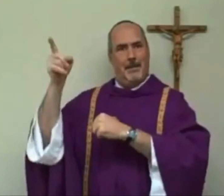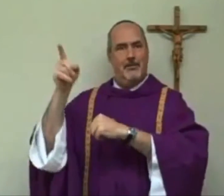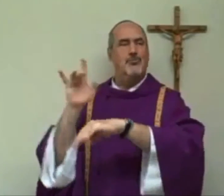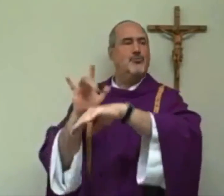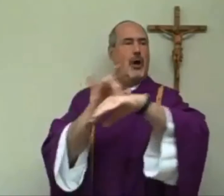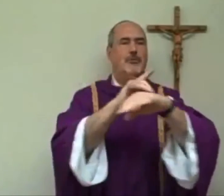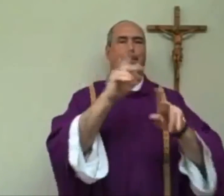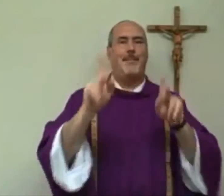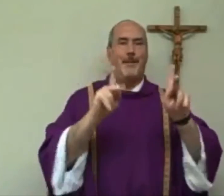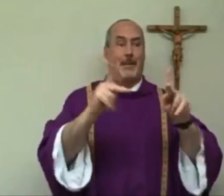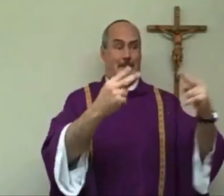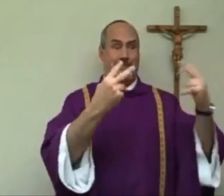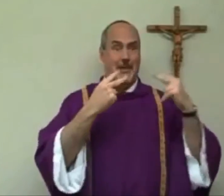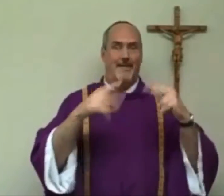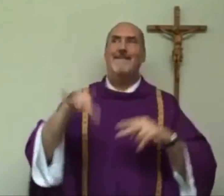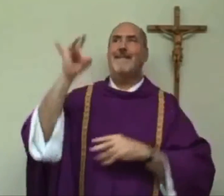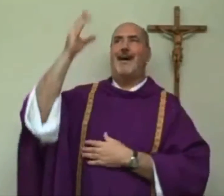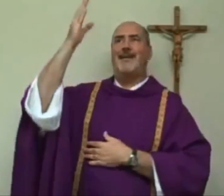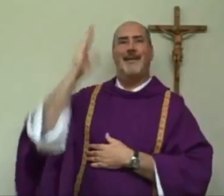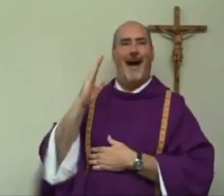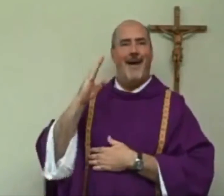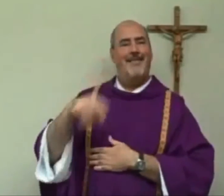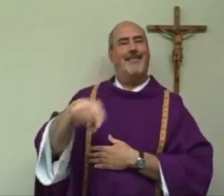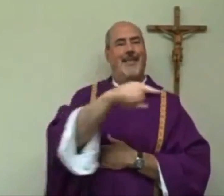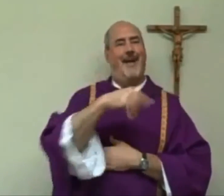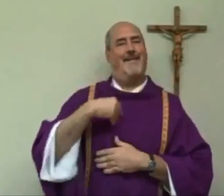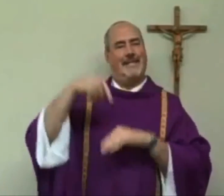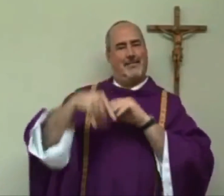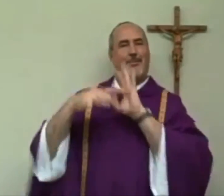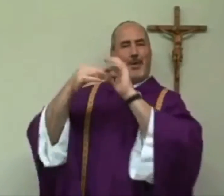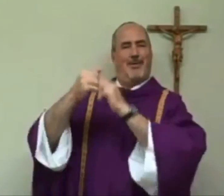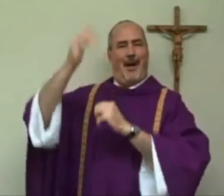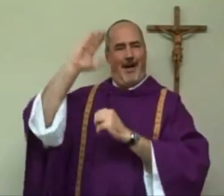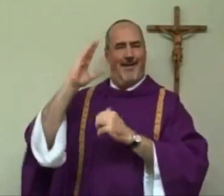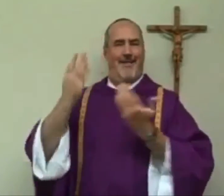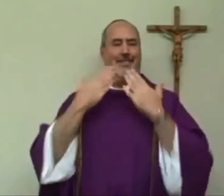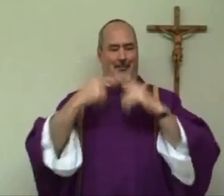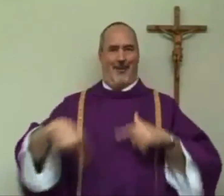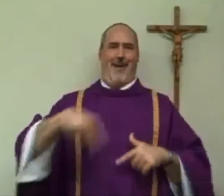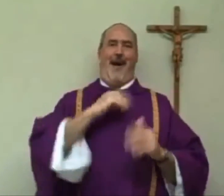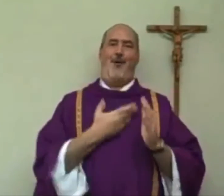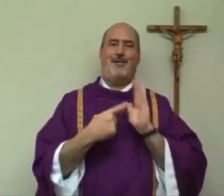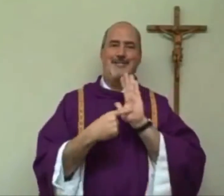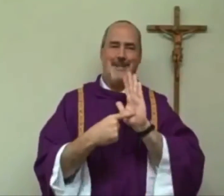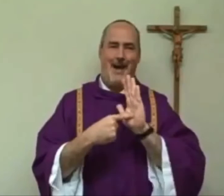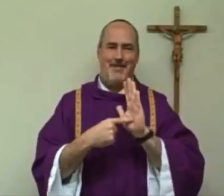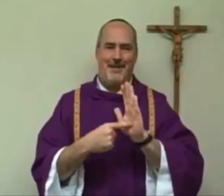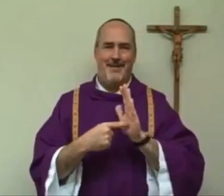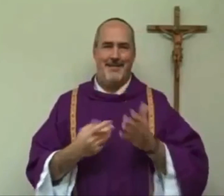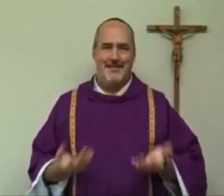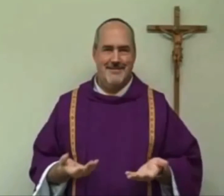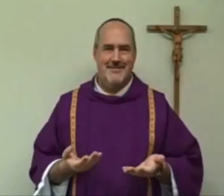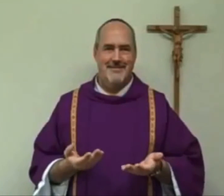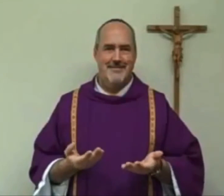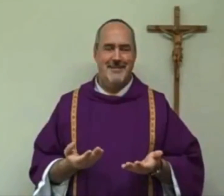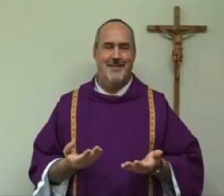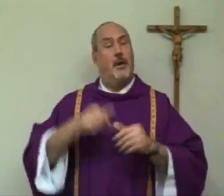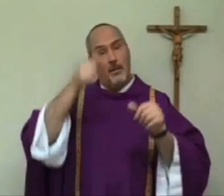wants us to help Him touch other people's lives. And in seeing us, maybe they can meet God by us setting